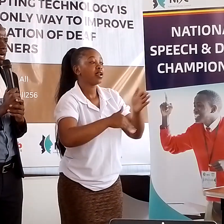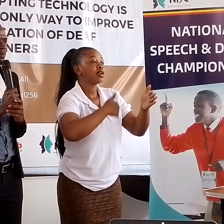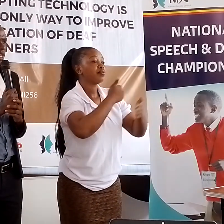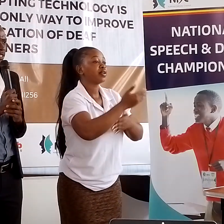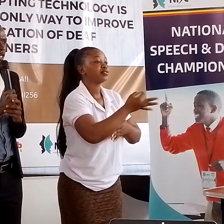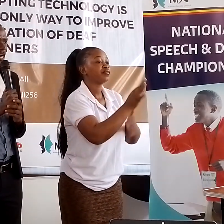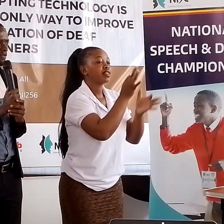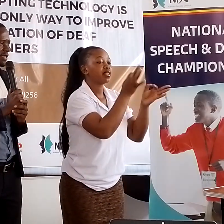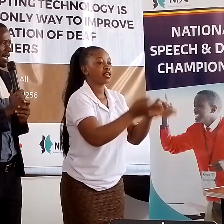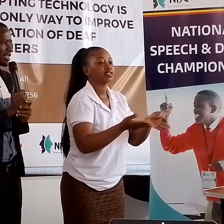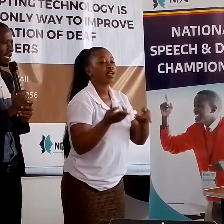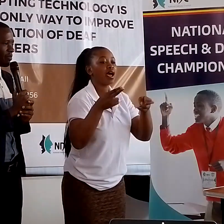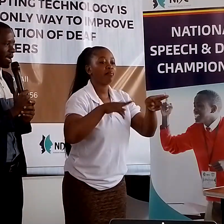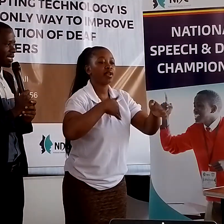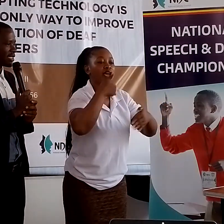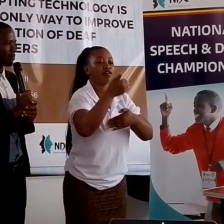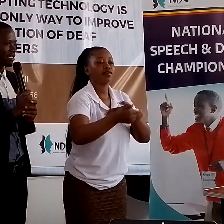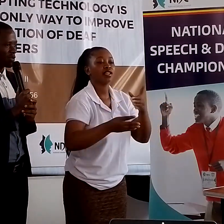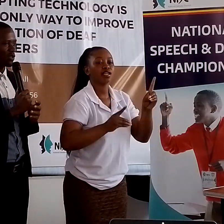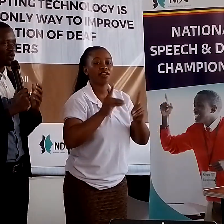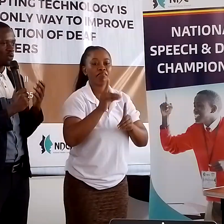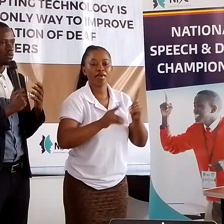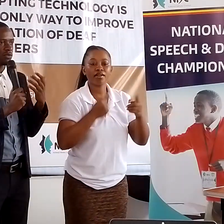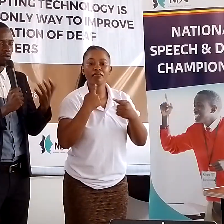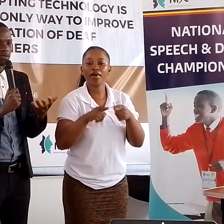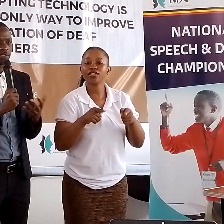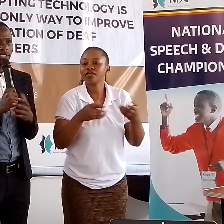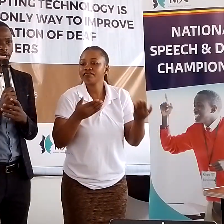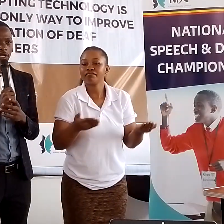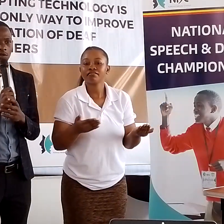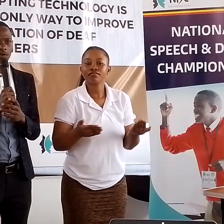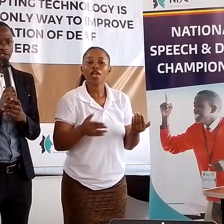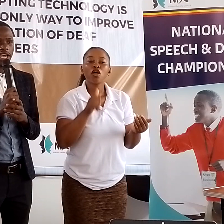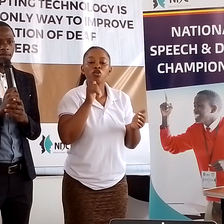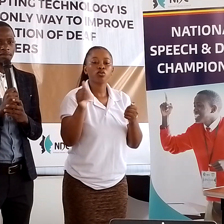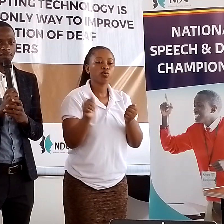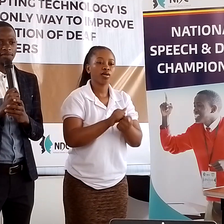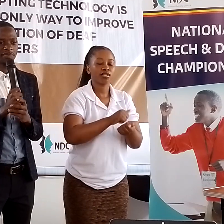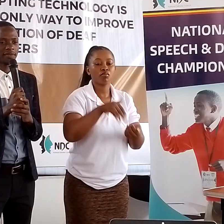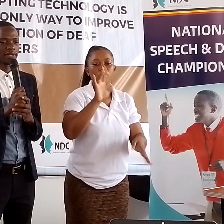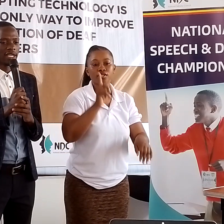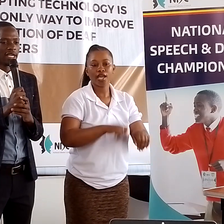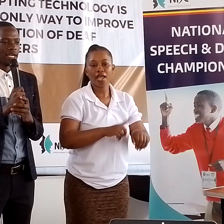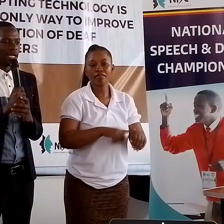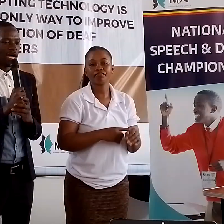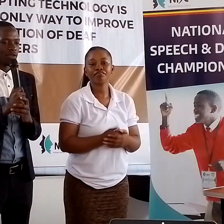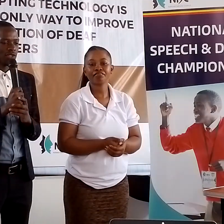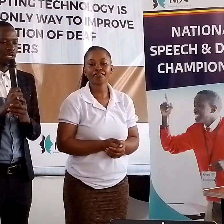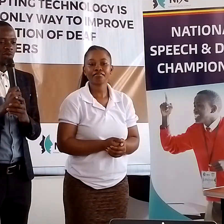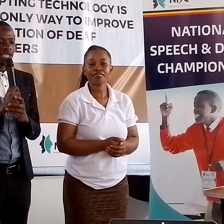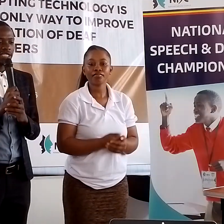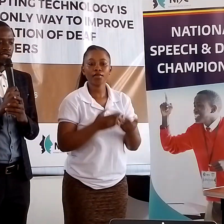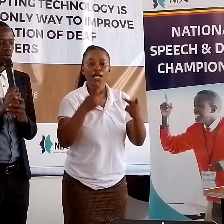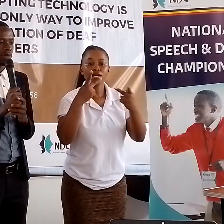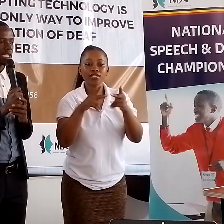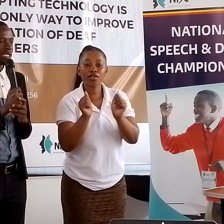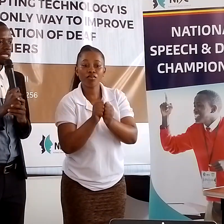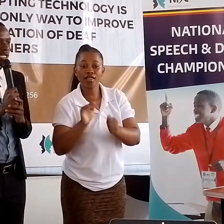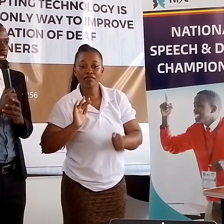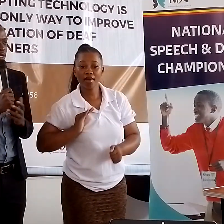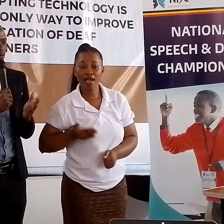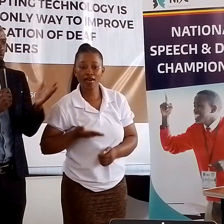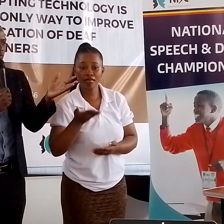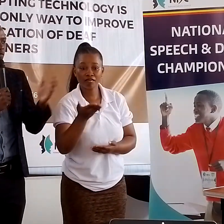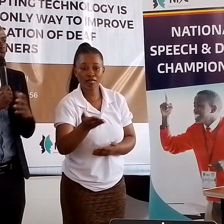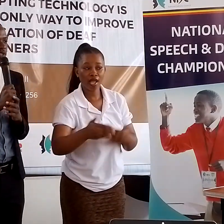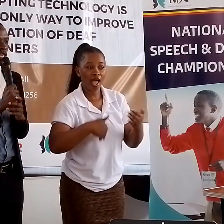will come later after the debate, but not to take a lot of time. I'll start with the gentleman